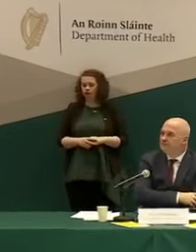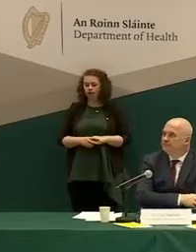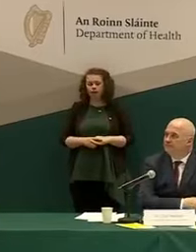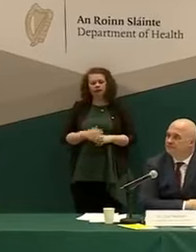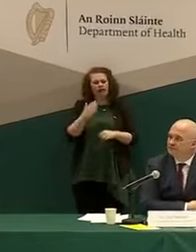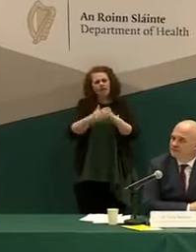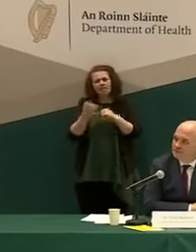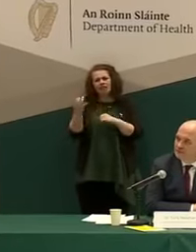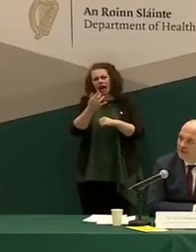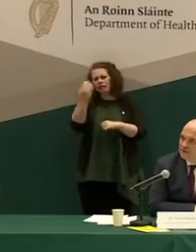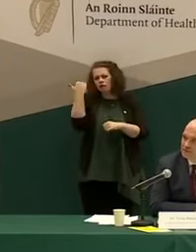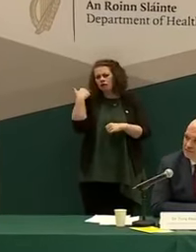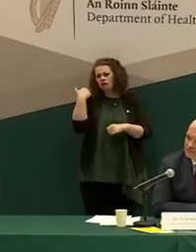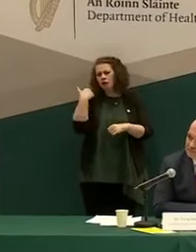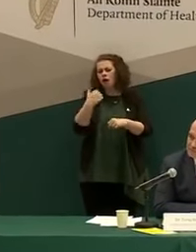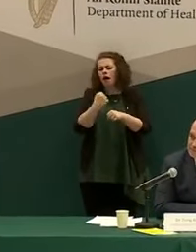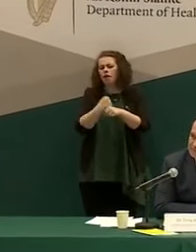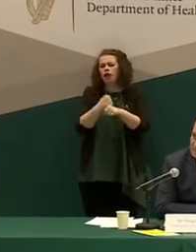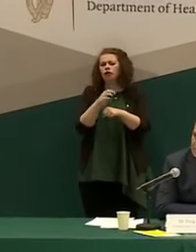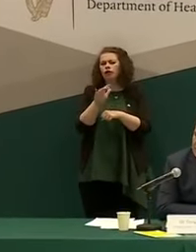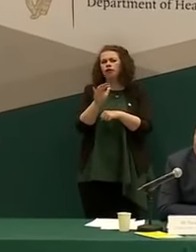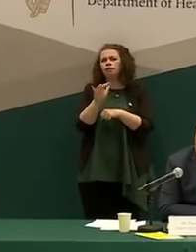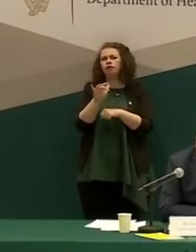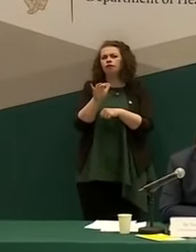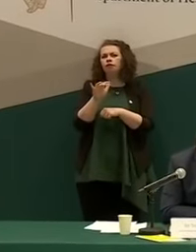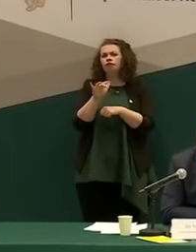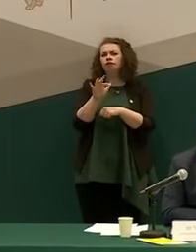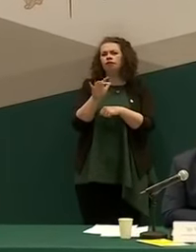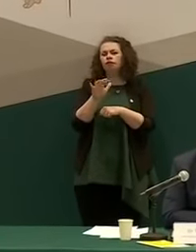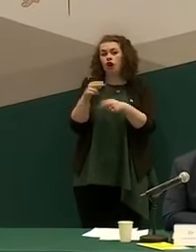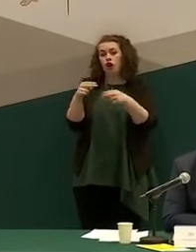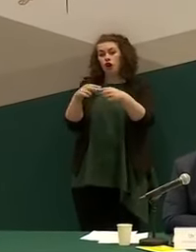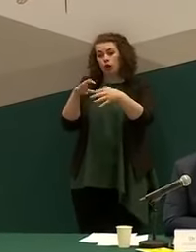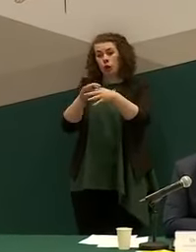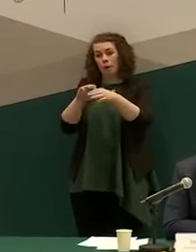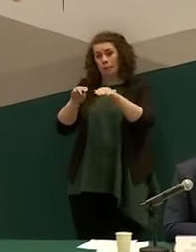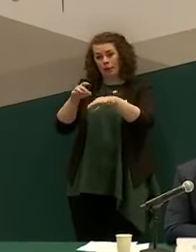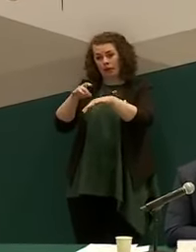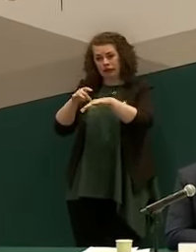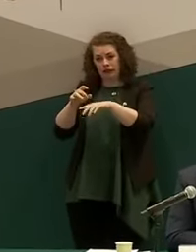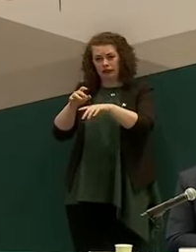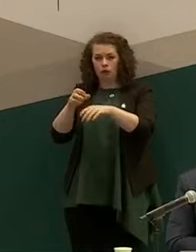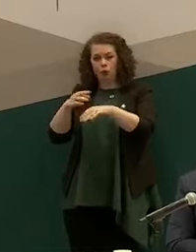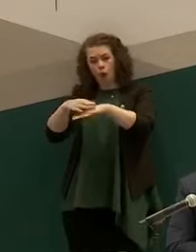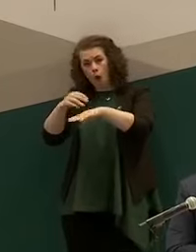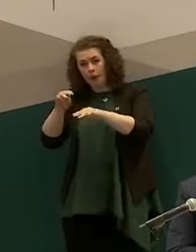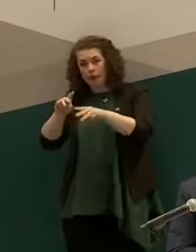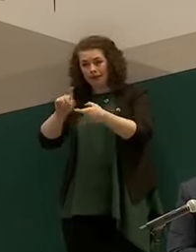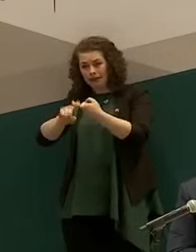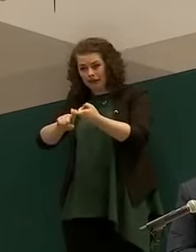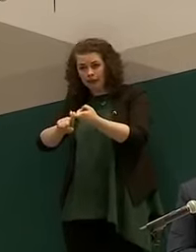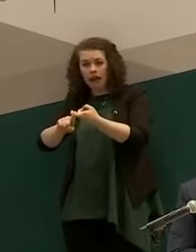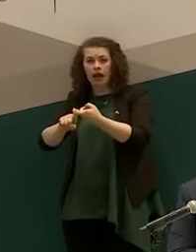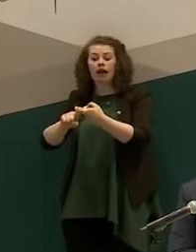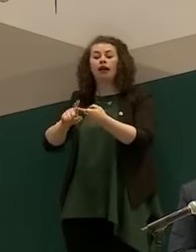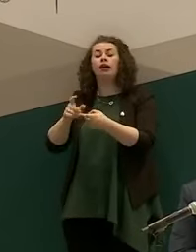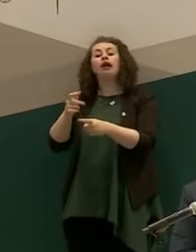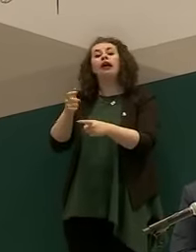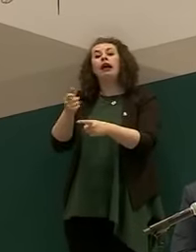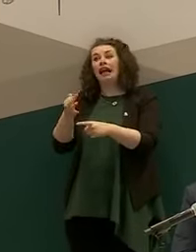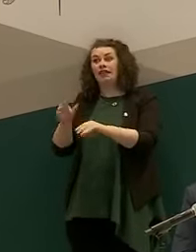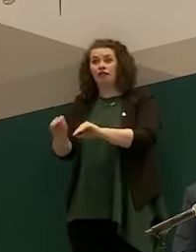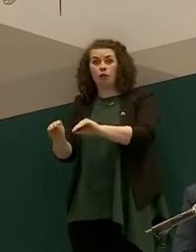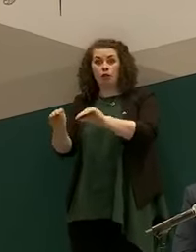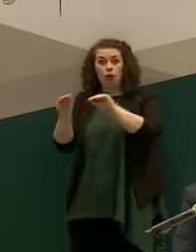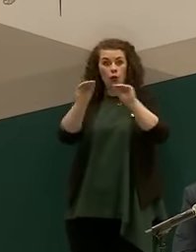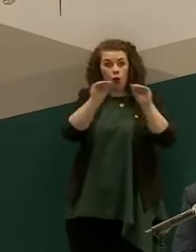around where residents of nursing homes get treated and whether they get transferred. And I was told that on clinical grounds they would